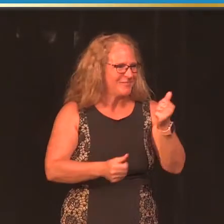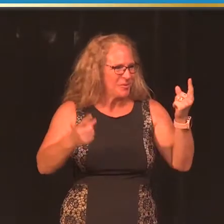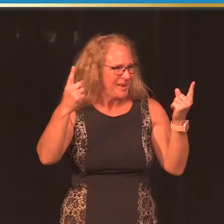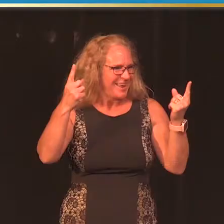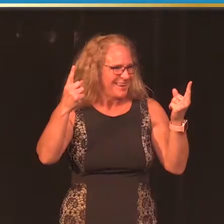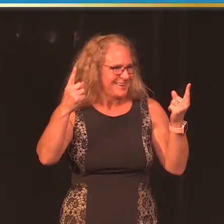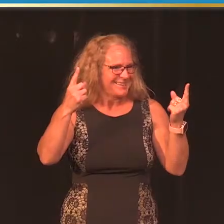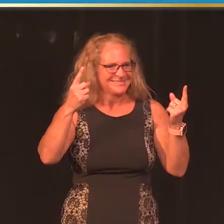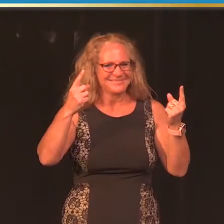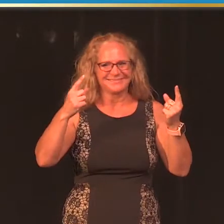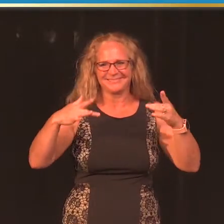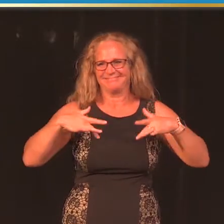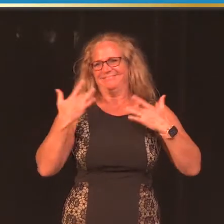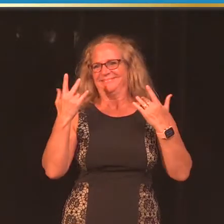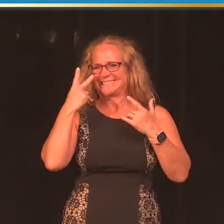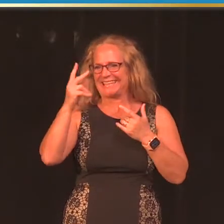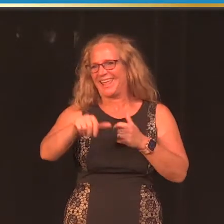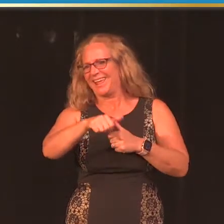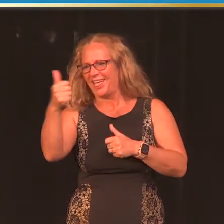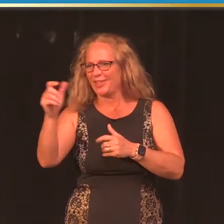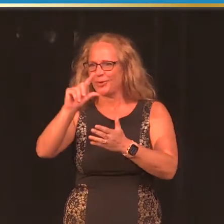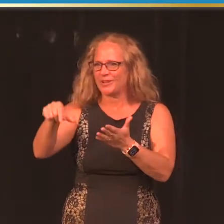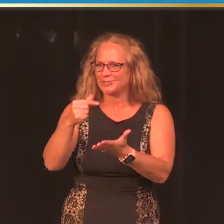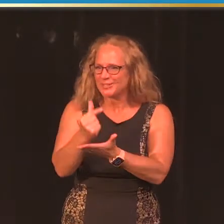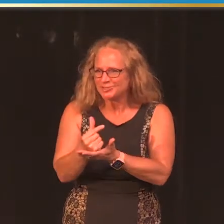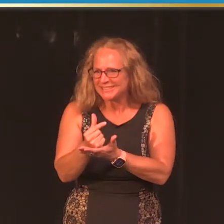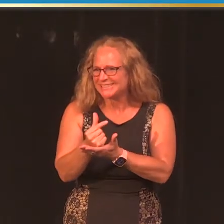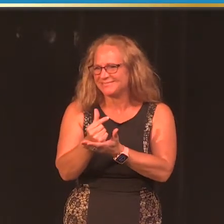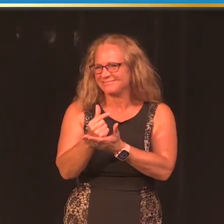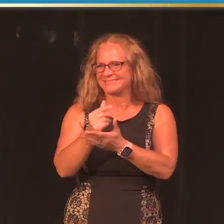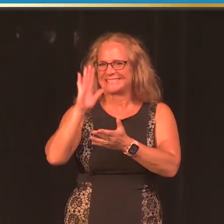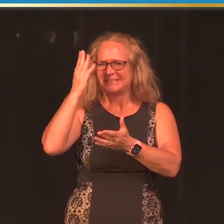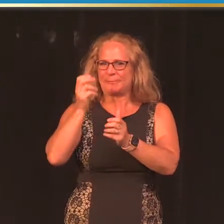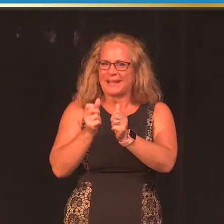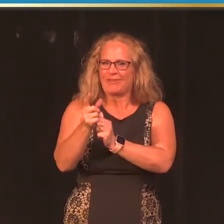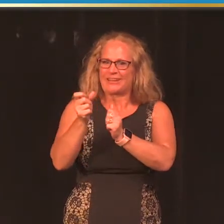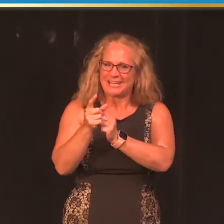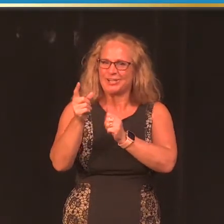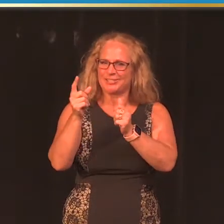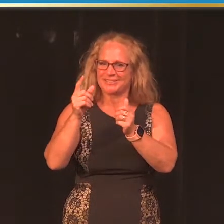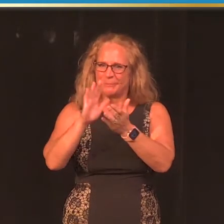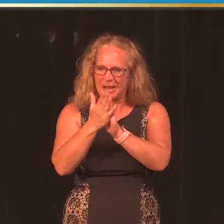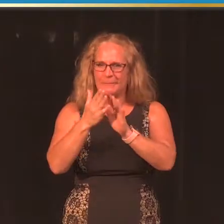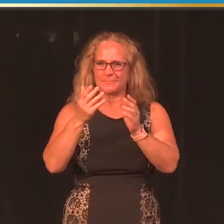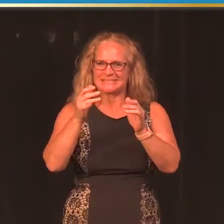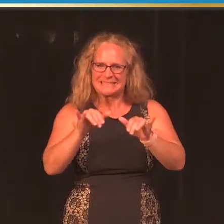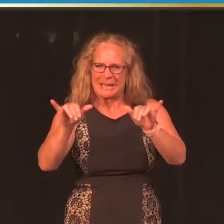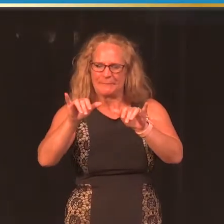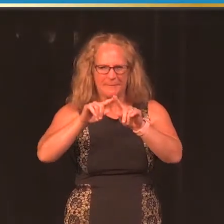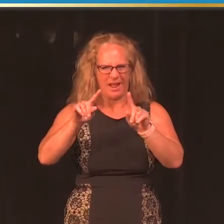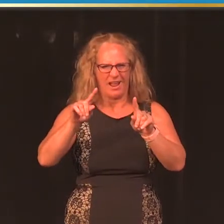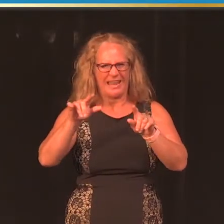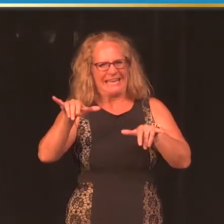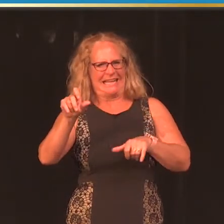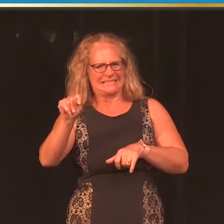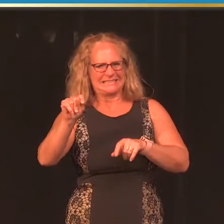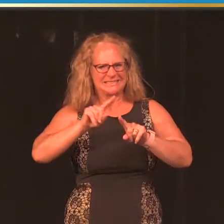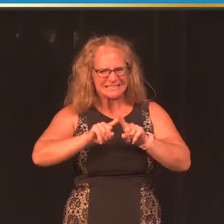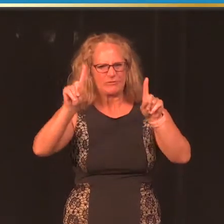Hello, everyone. I'm thrilled to see another graduation. It's something I look forward to every single